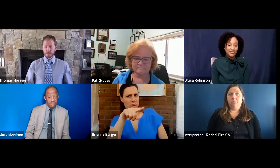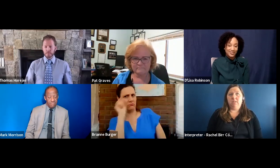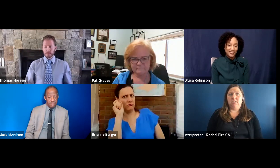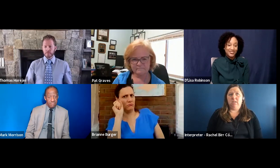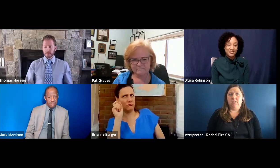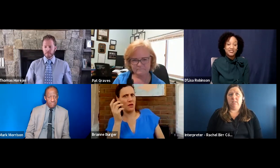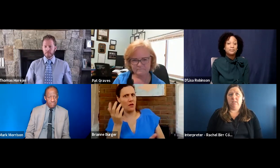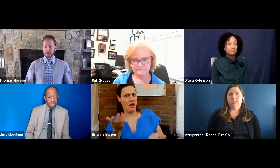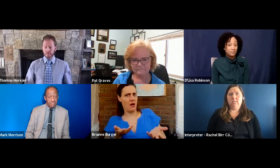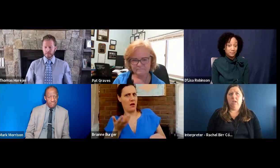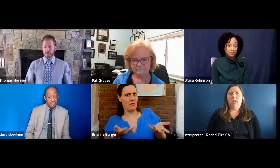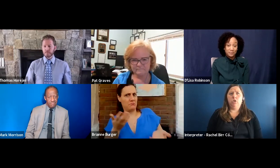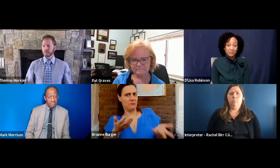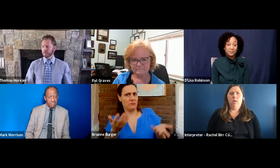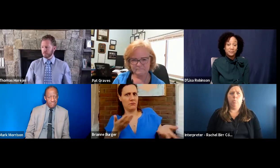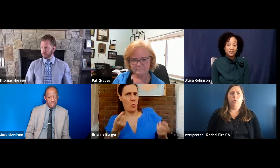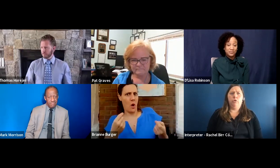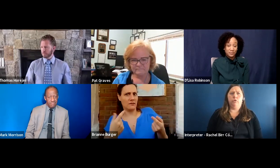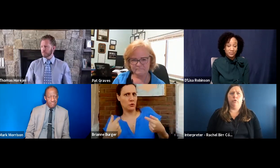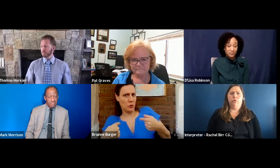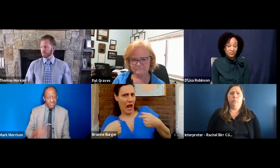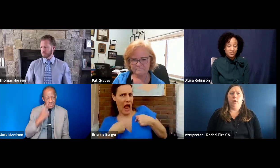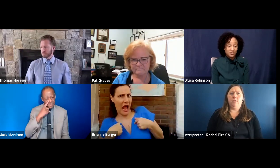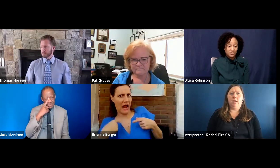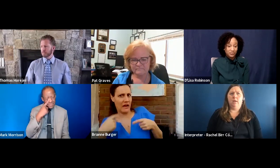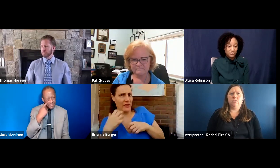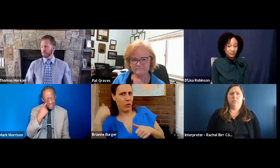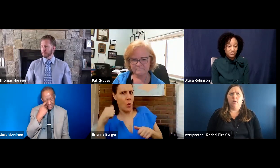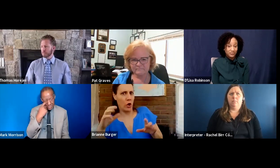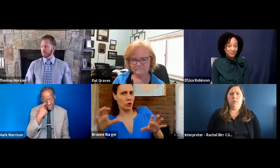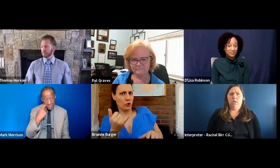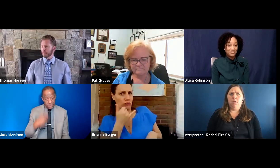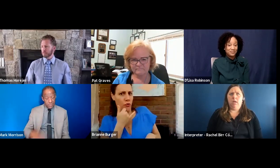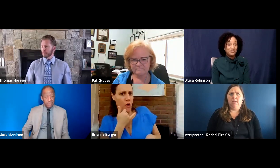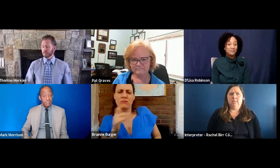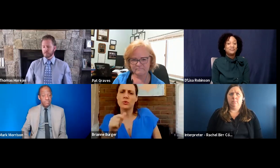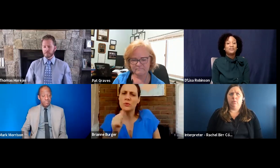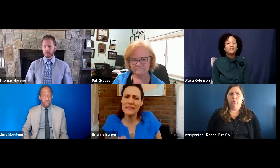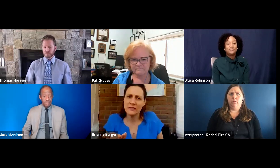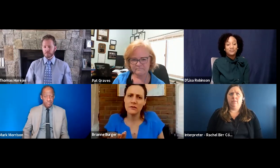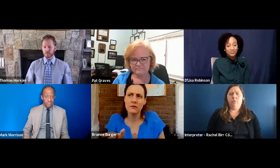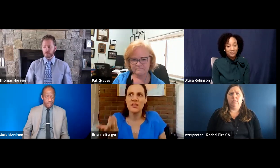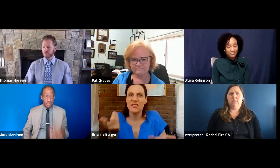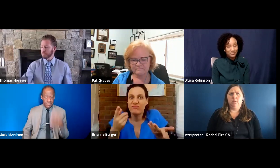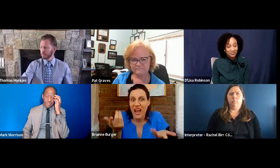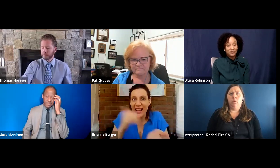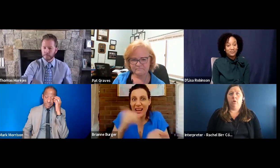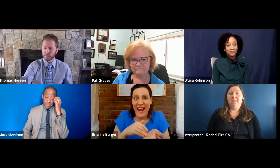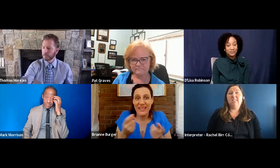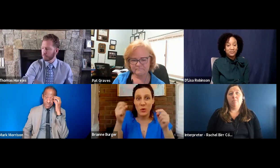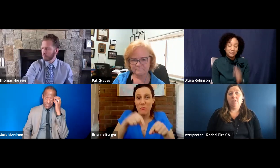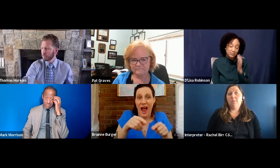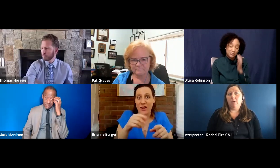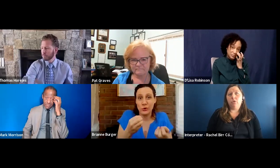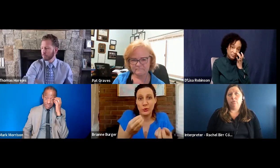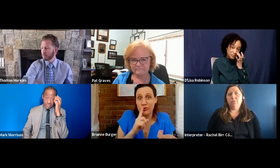put them on my DNS list. And you might wonder where that comes from as the employer, that if you did something wrong, and it's